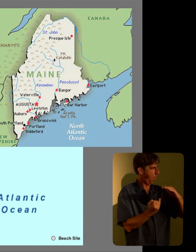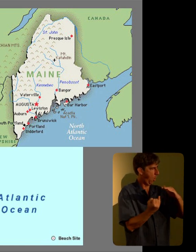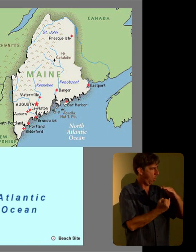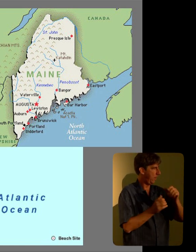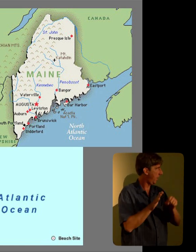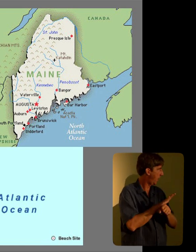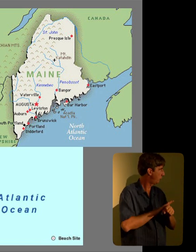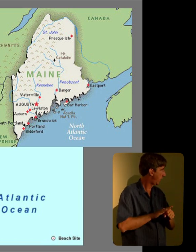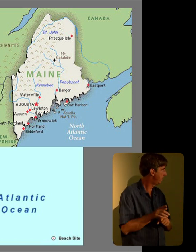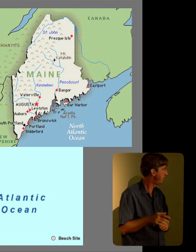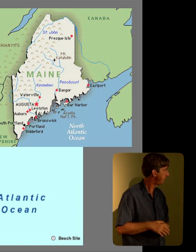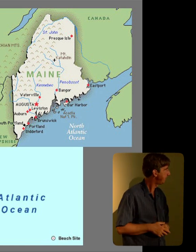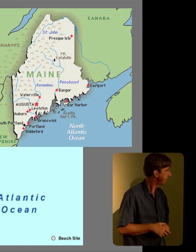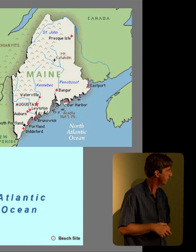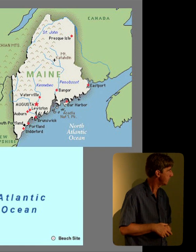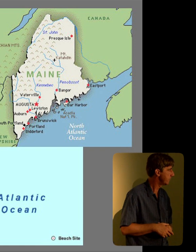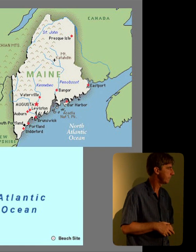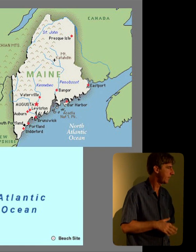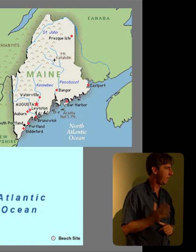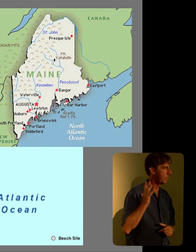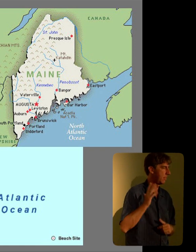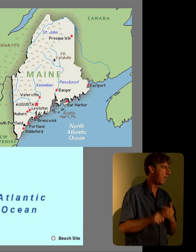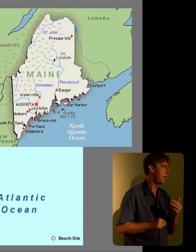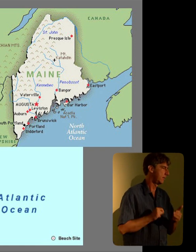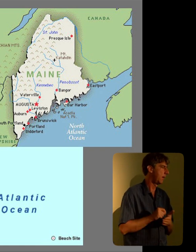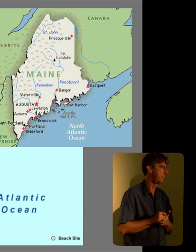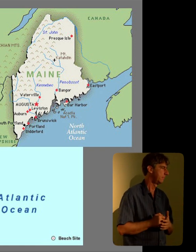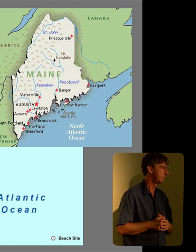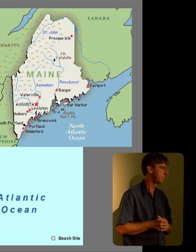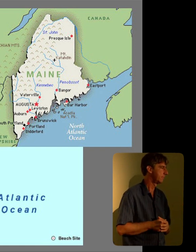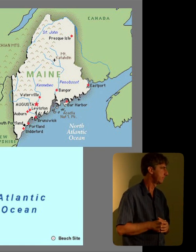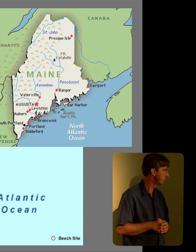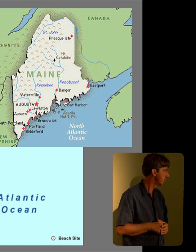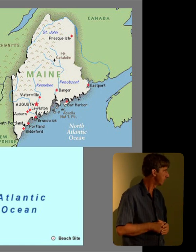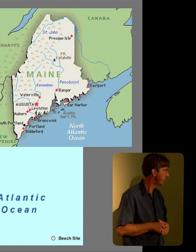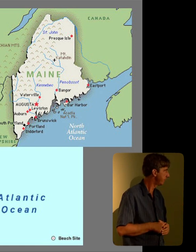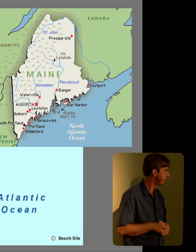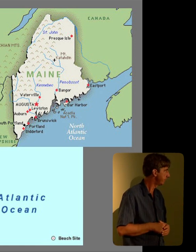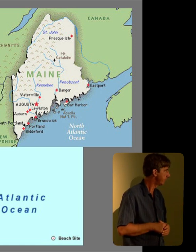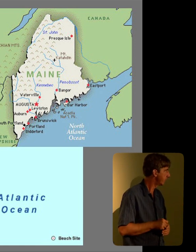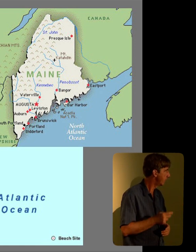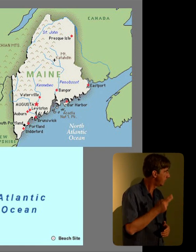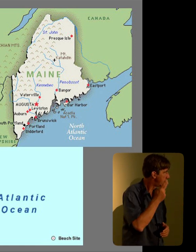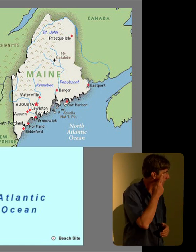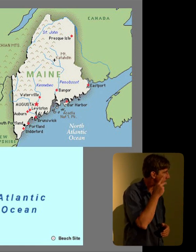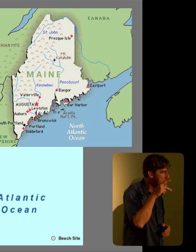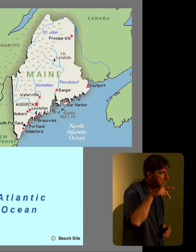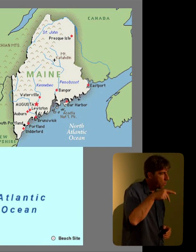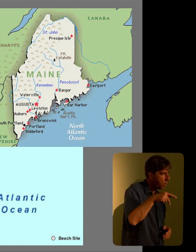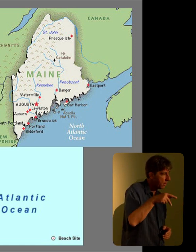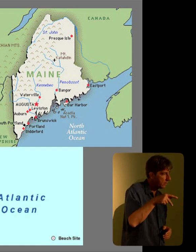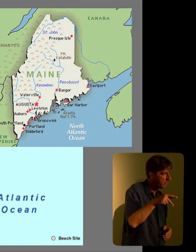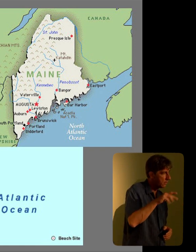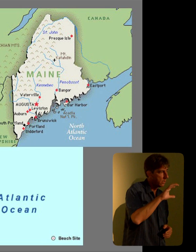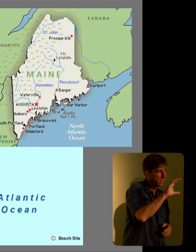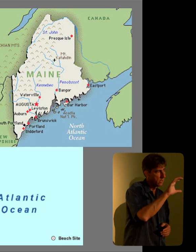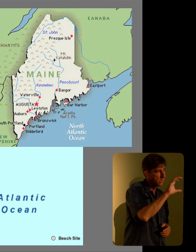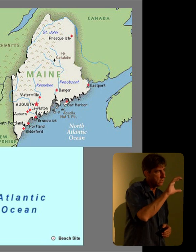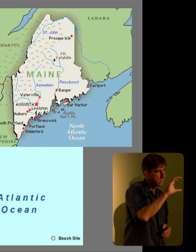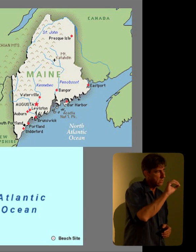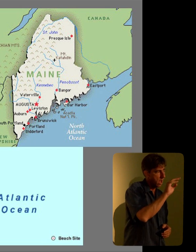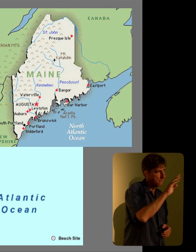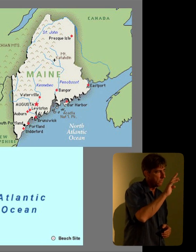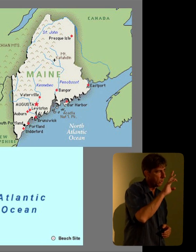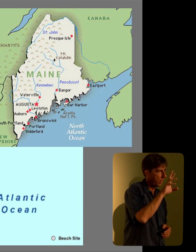remote area of Maine. And you can see Portland in the green patch called Cumberland on